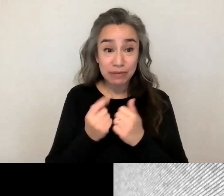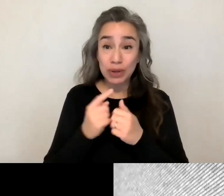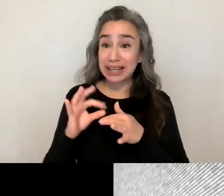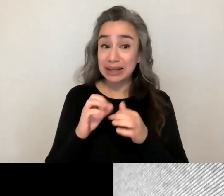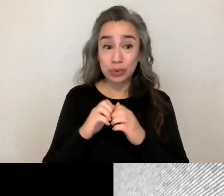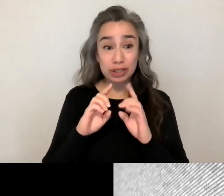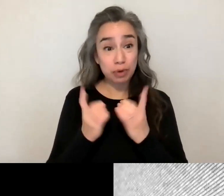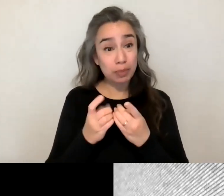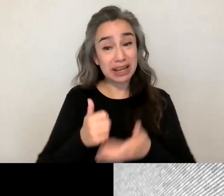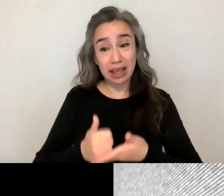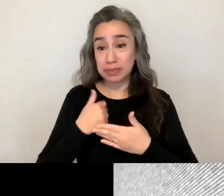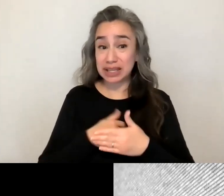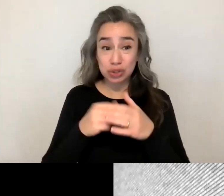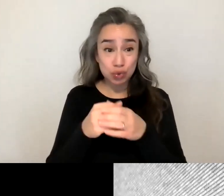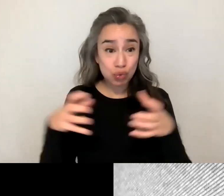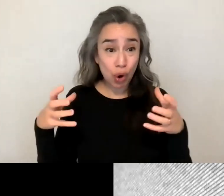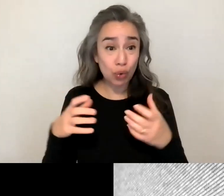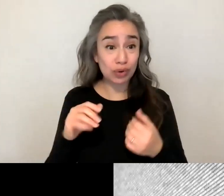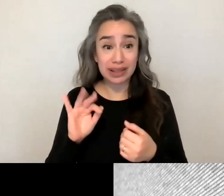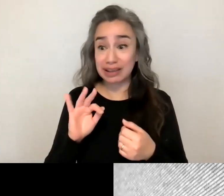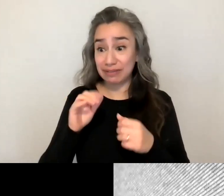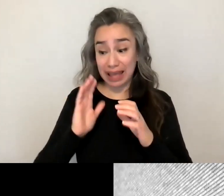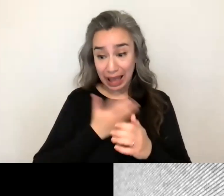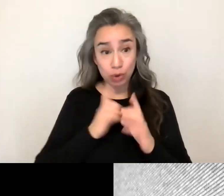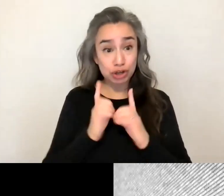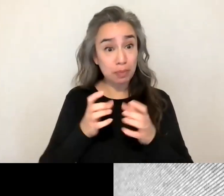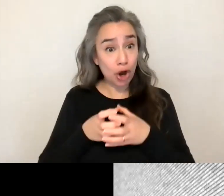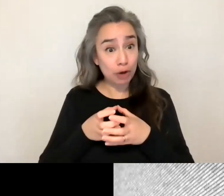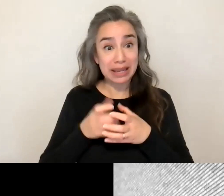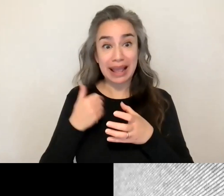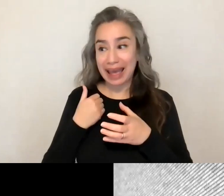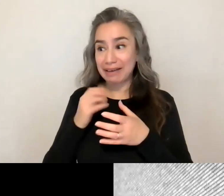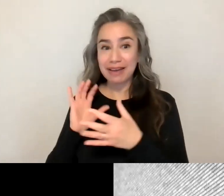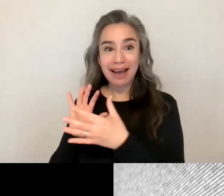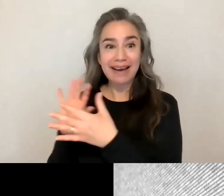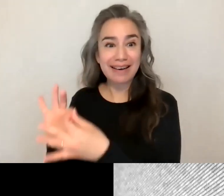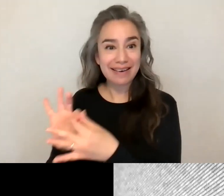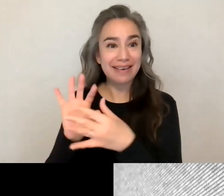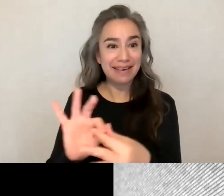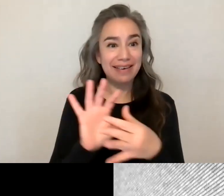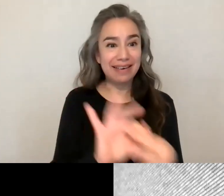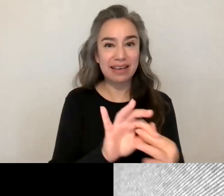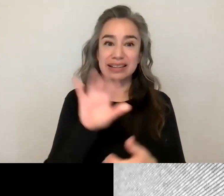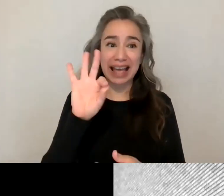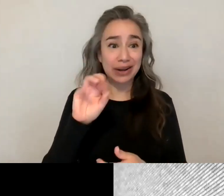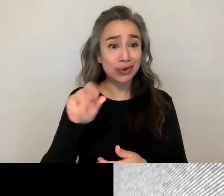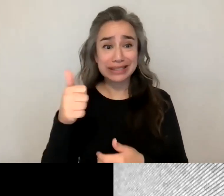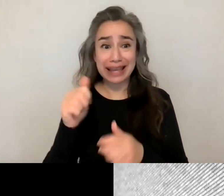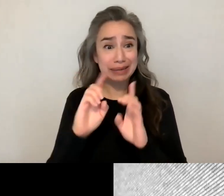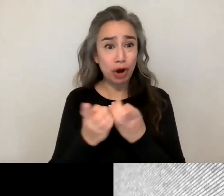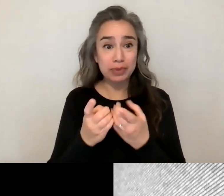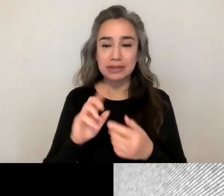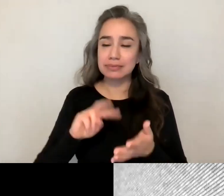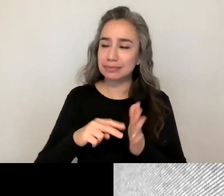a core unit that's connected to 9 or 10 different departments. And that means that our PhD students' dissertation committees